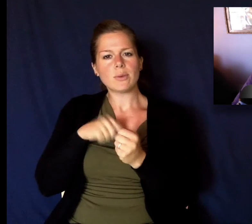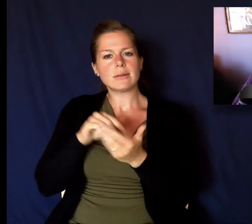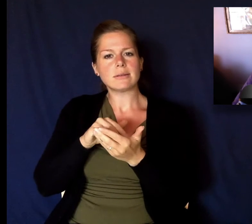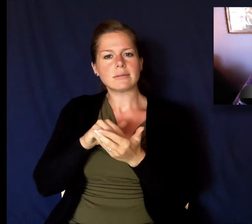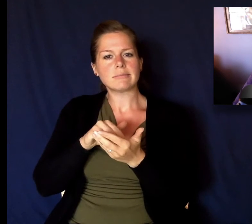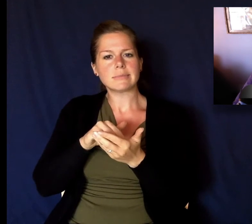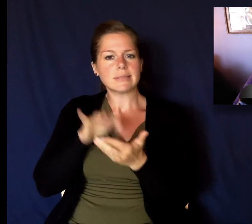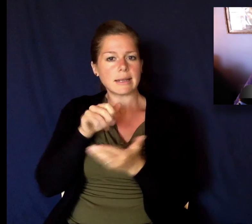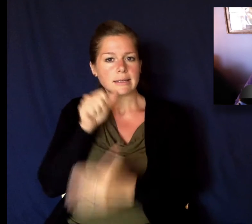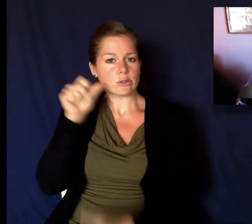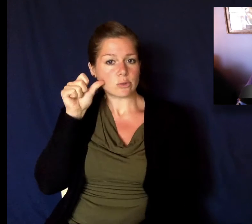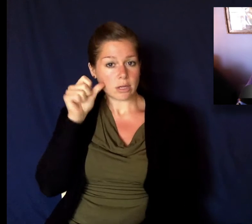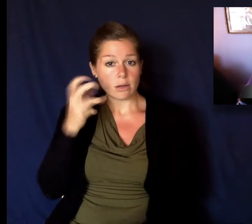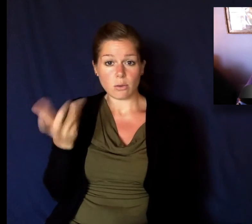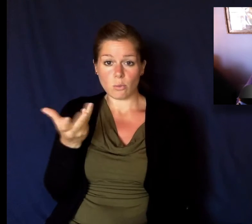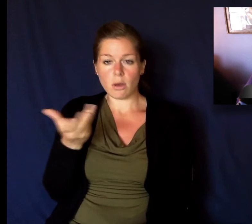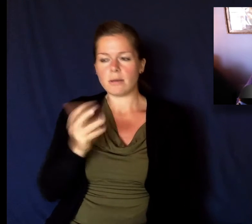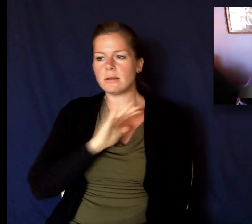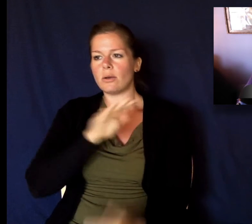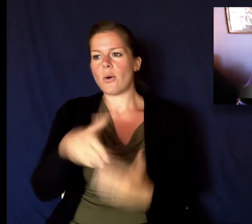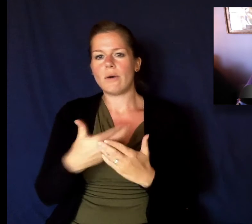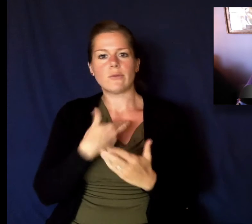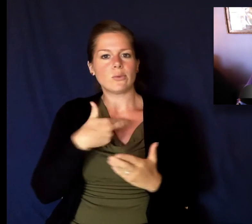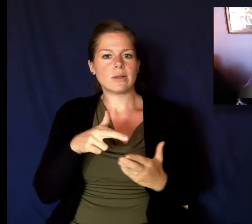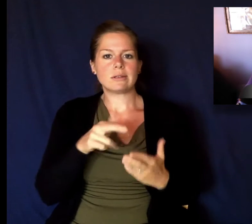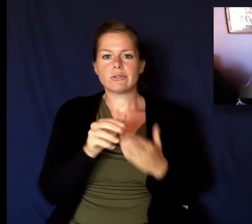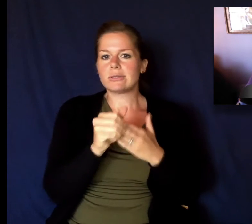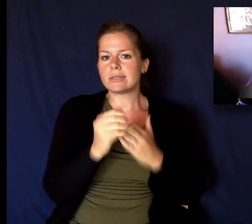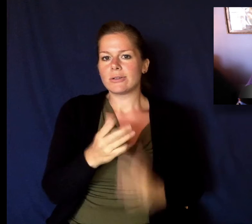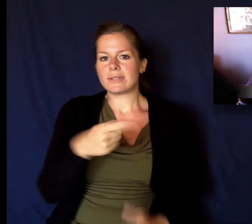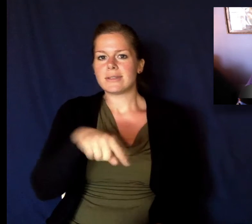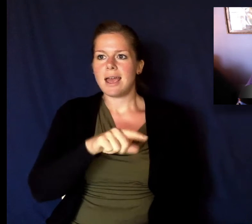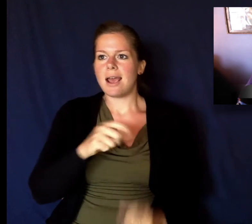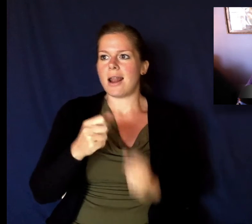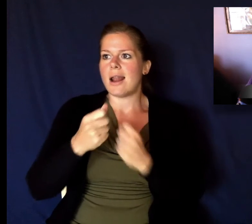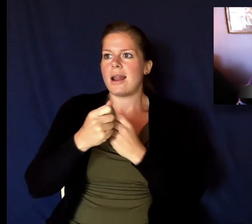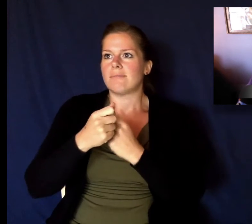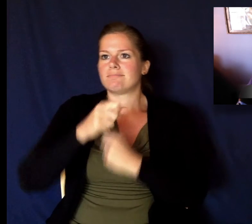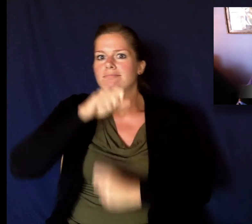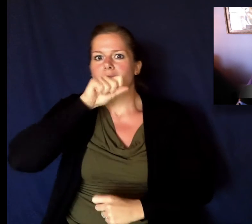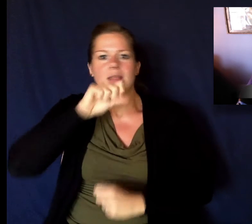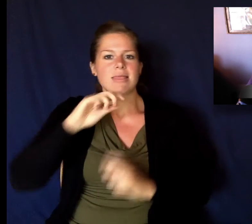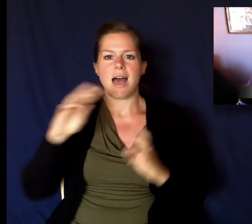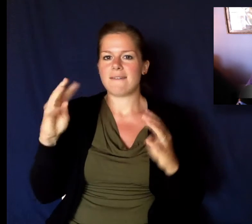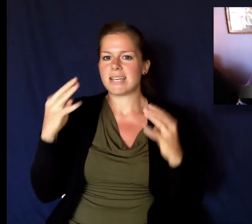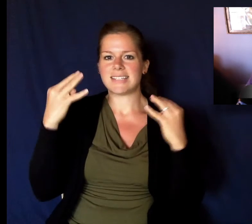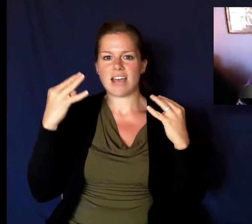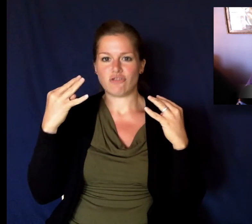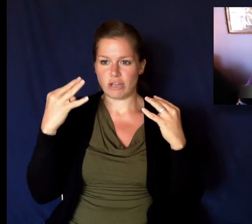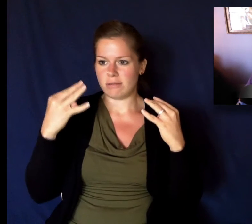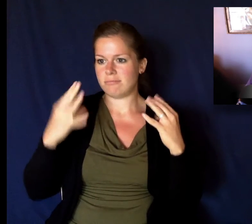yesterday? The religious loved to be seen. They loved to be seen publicly,